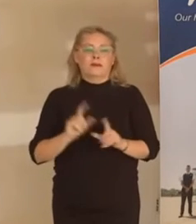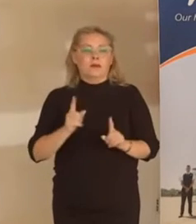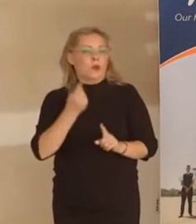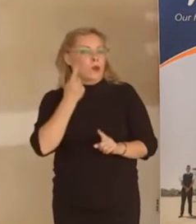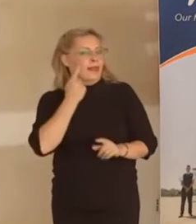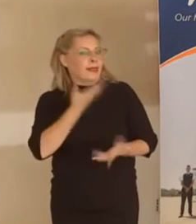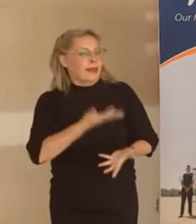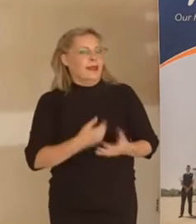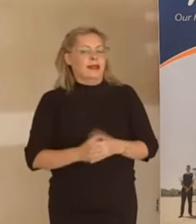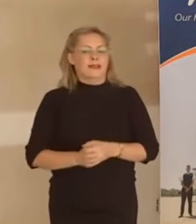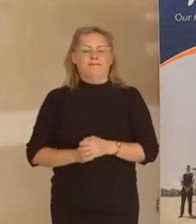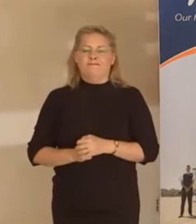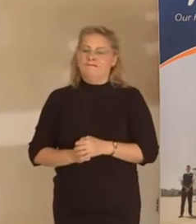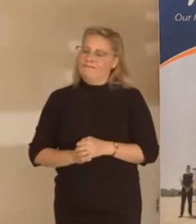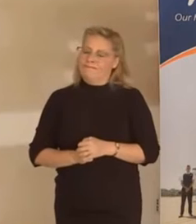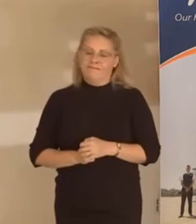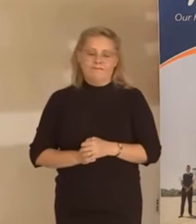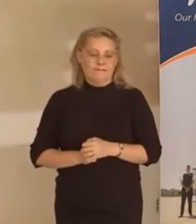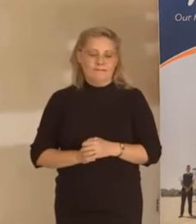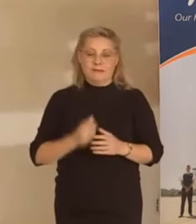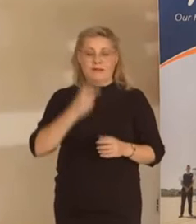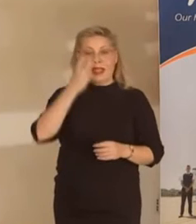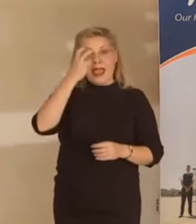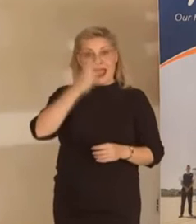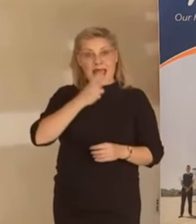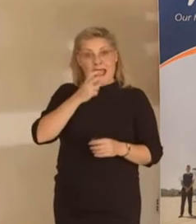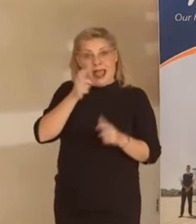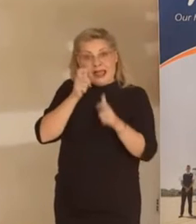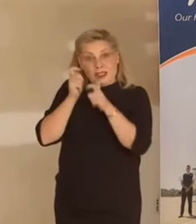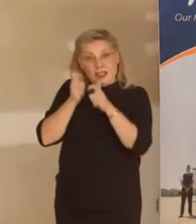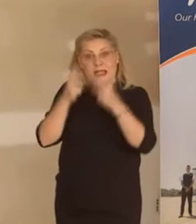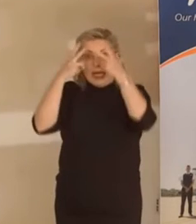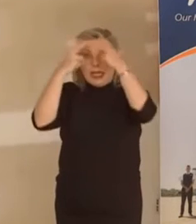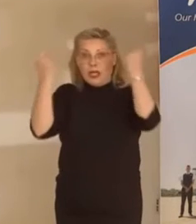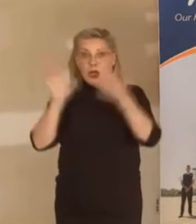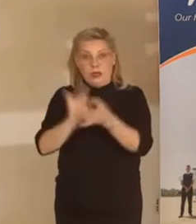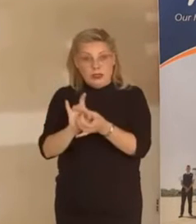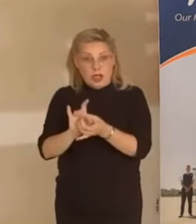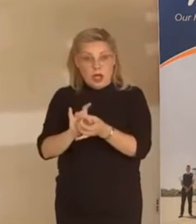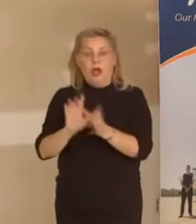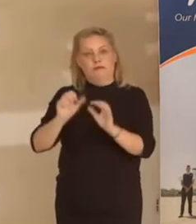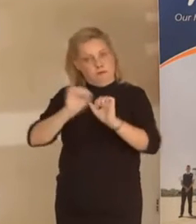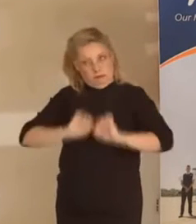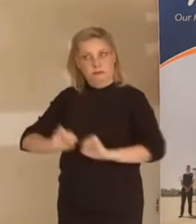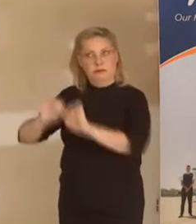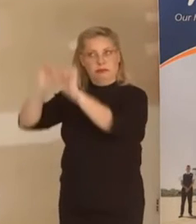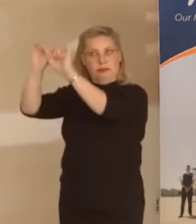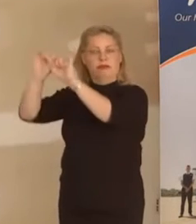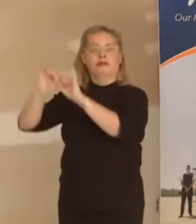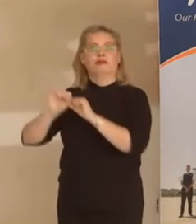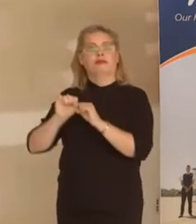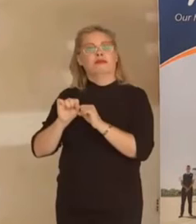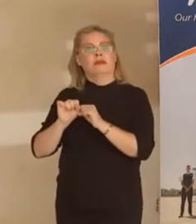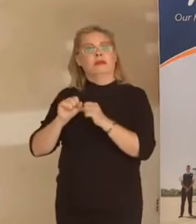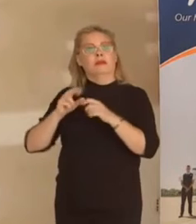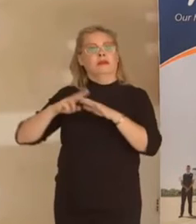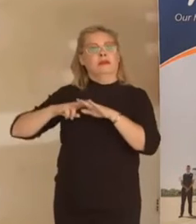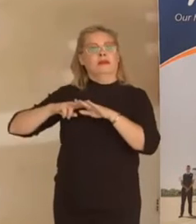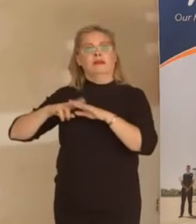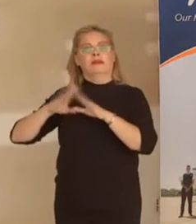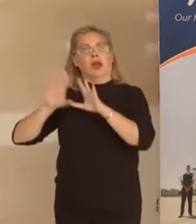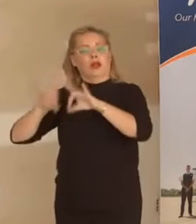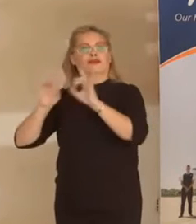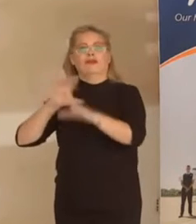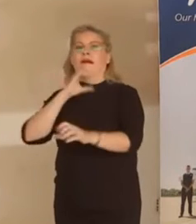is in their area of responsibility. We know that the booster shots rate in aged